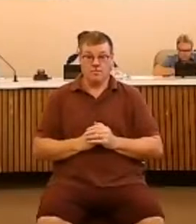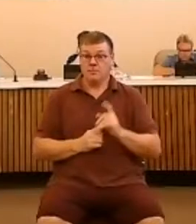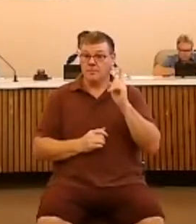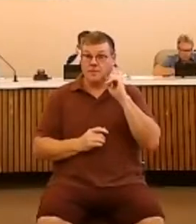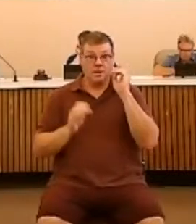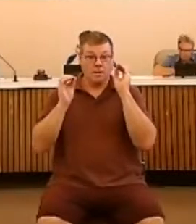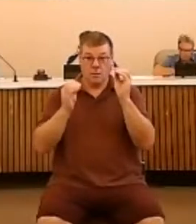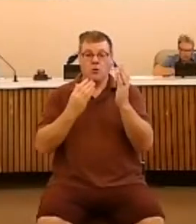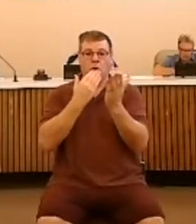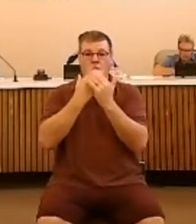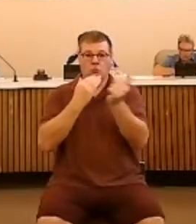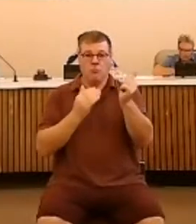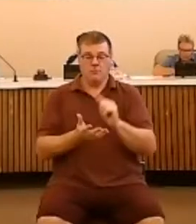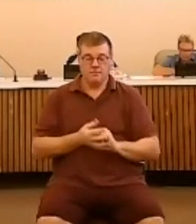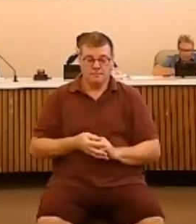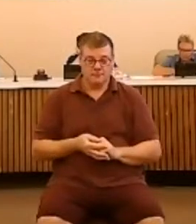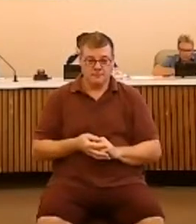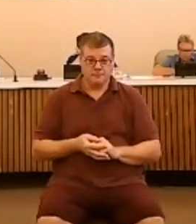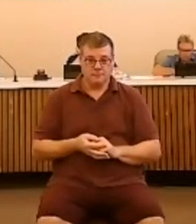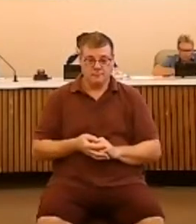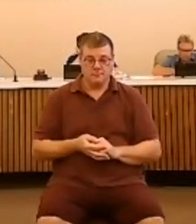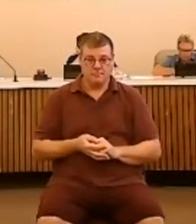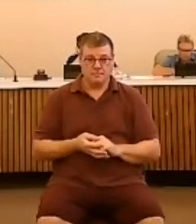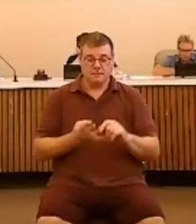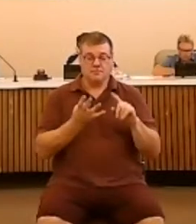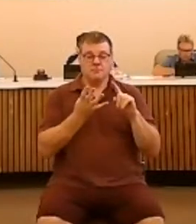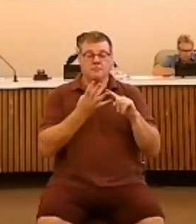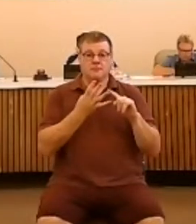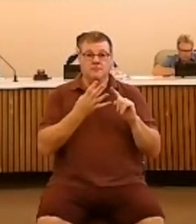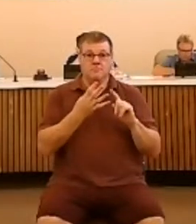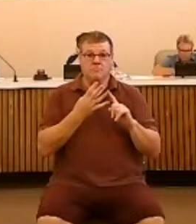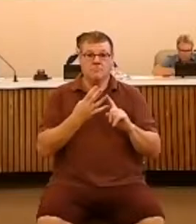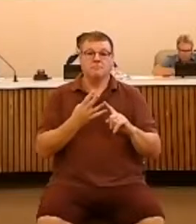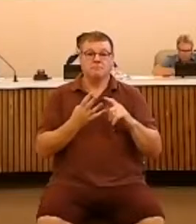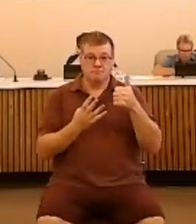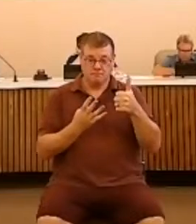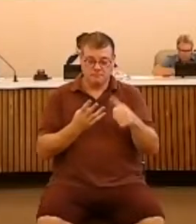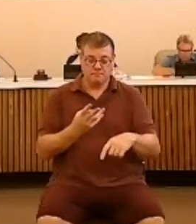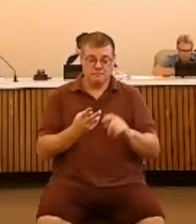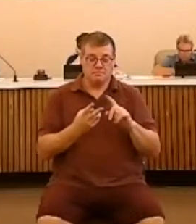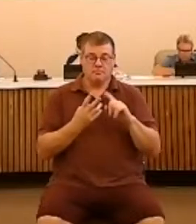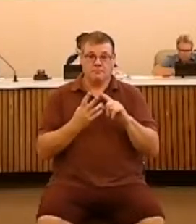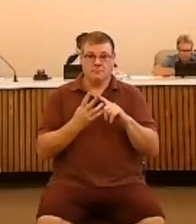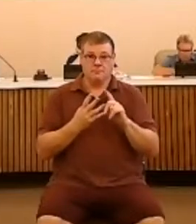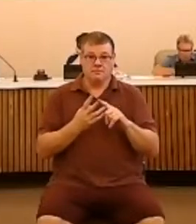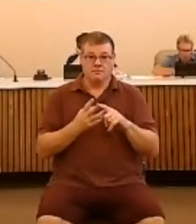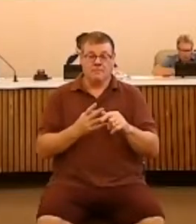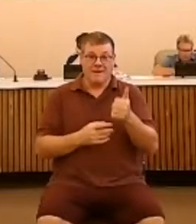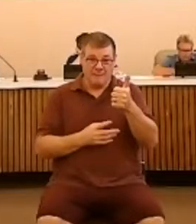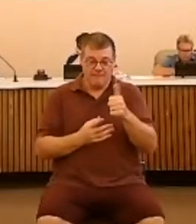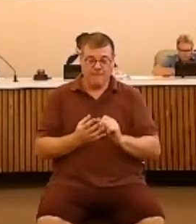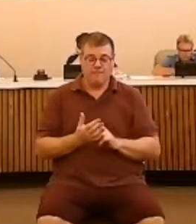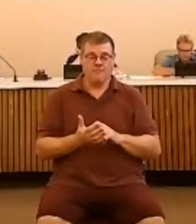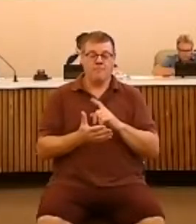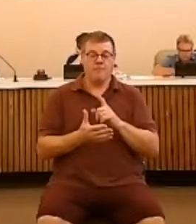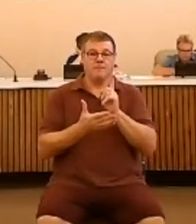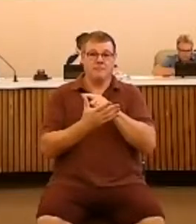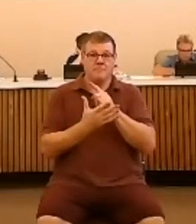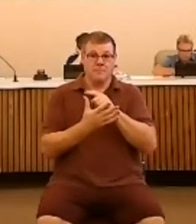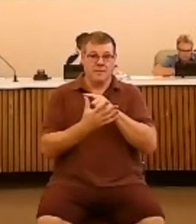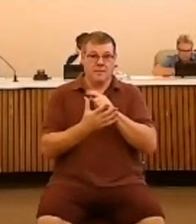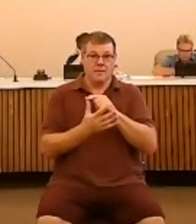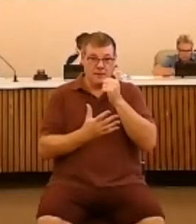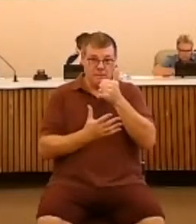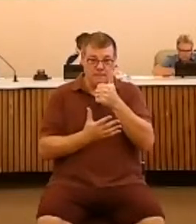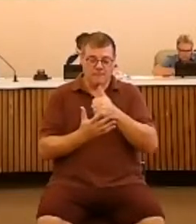Hearing none, please call the roll. Councilmember Barley, Aye. Councilmember Stafford, Aye. Councilmember